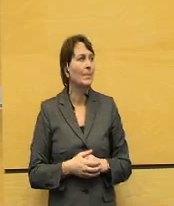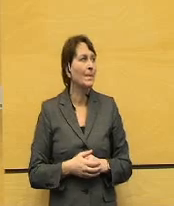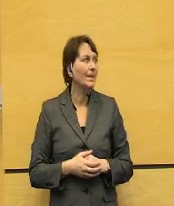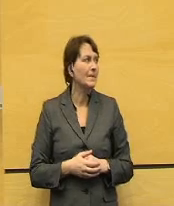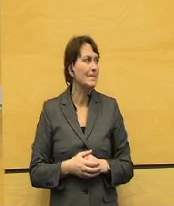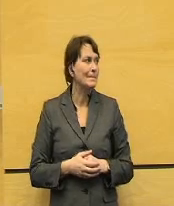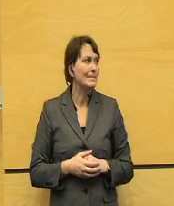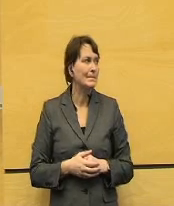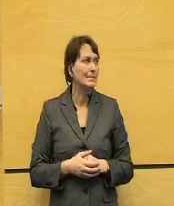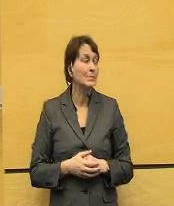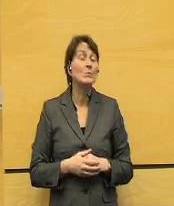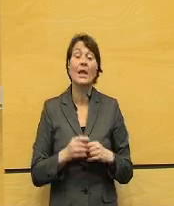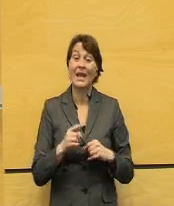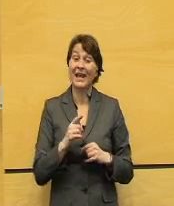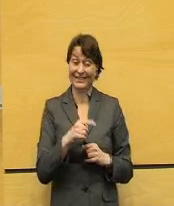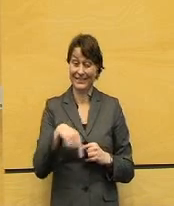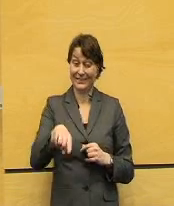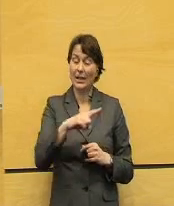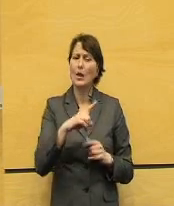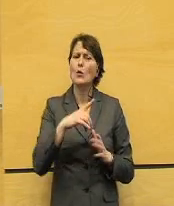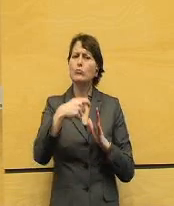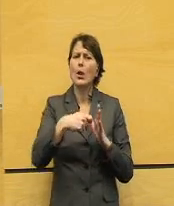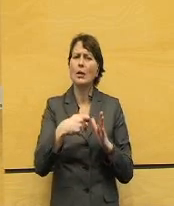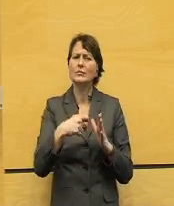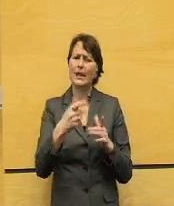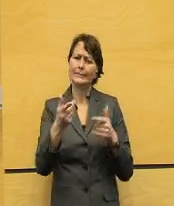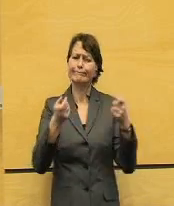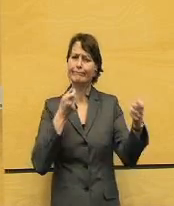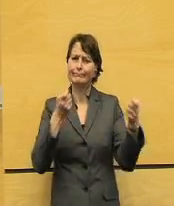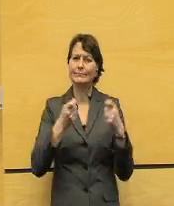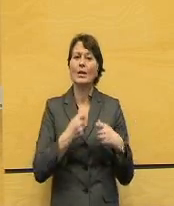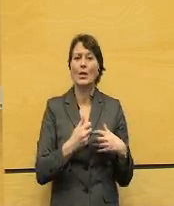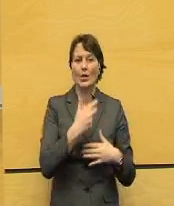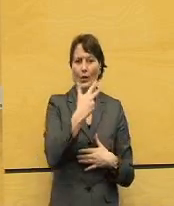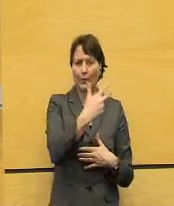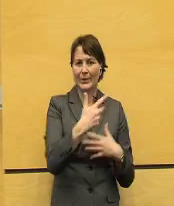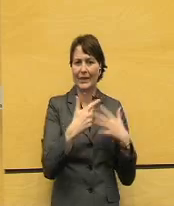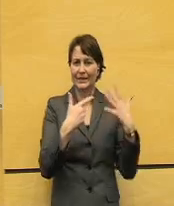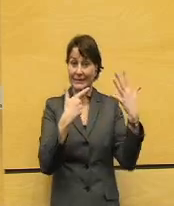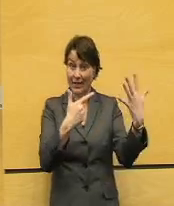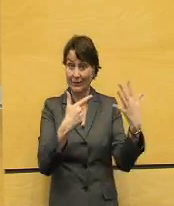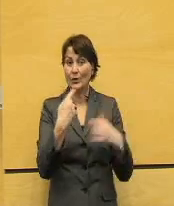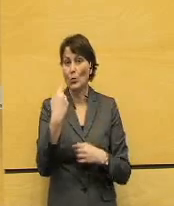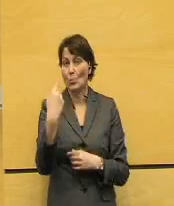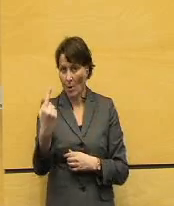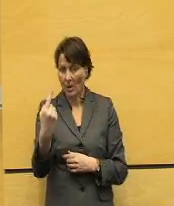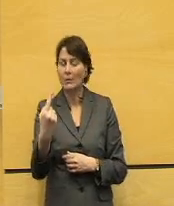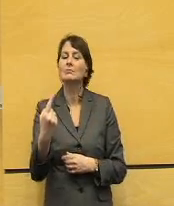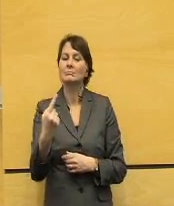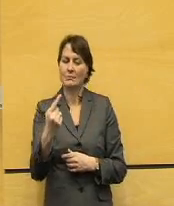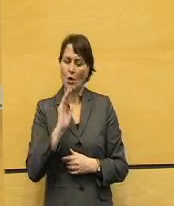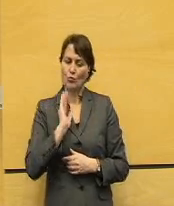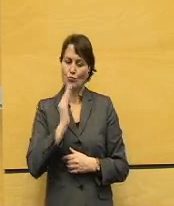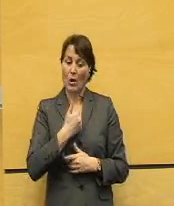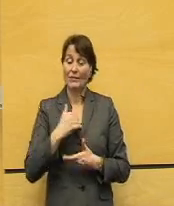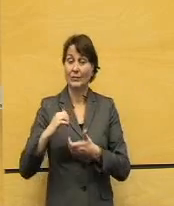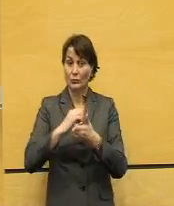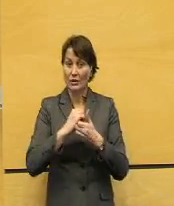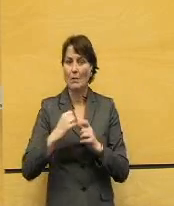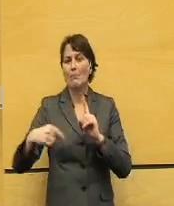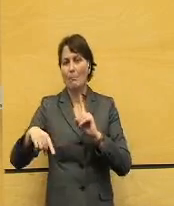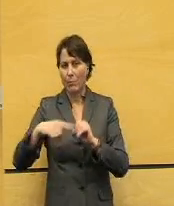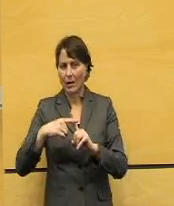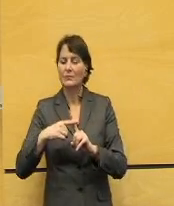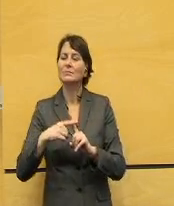371 private agencies and the disabled people organization as well. Project